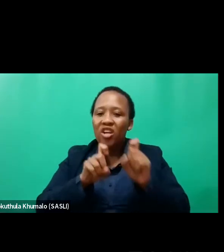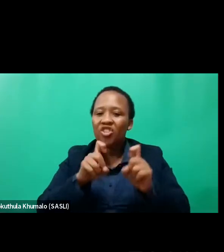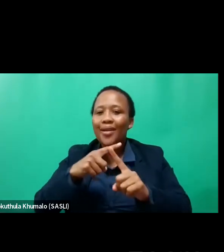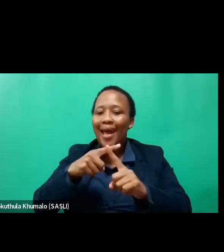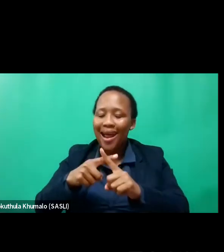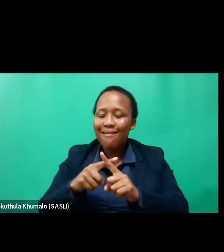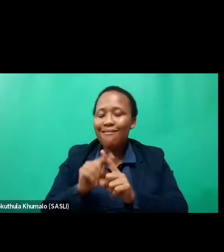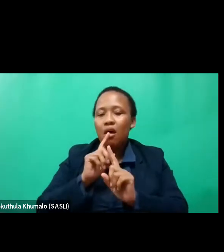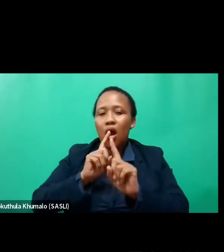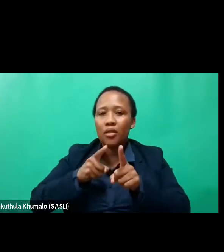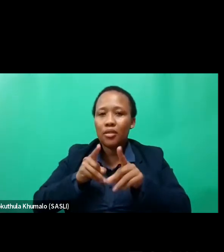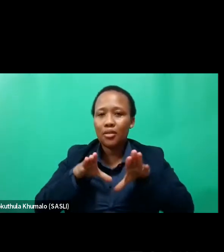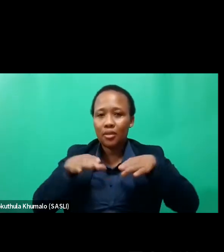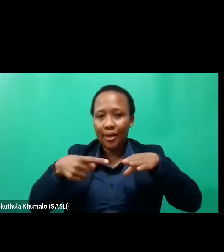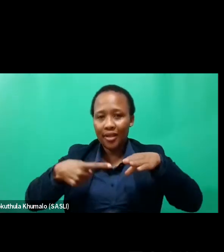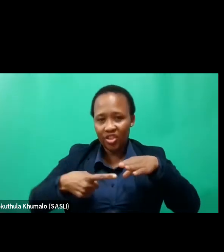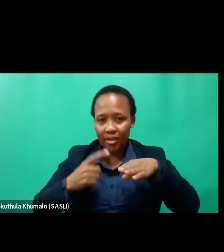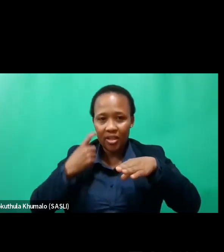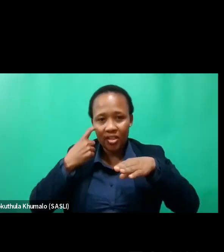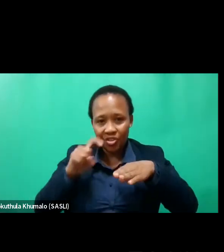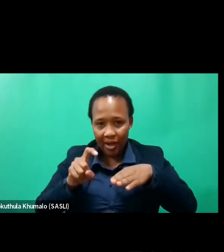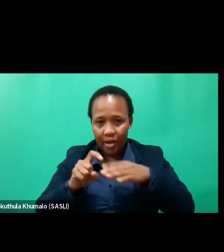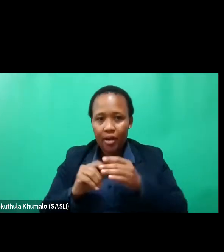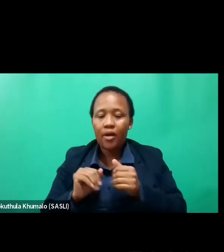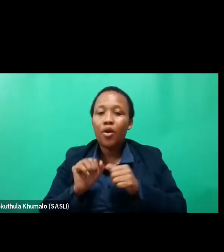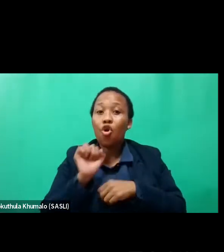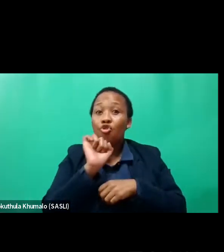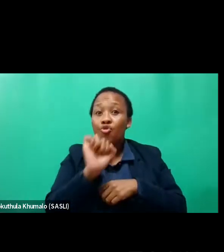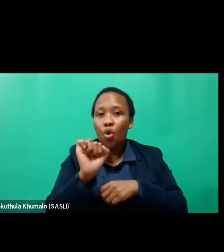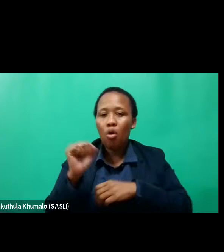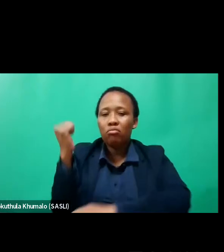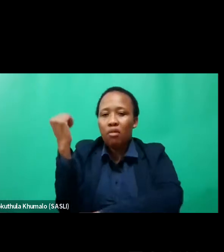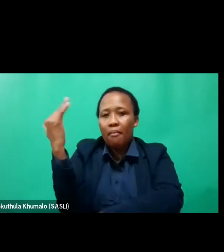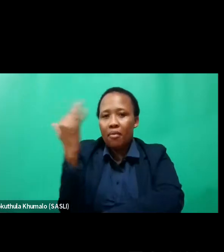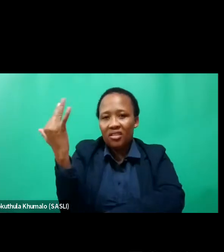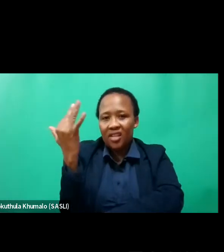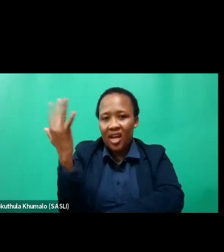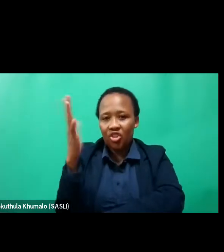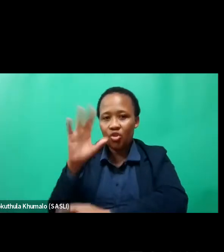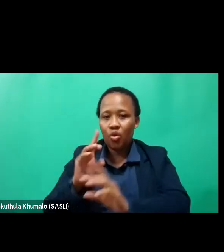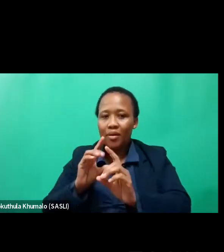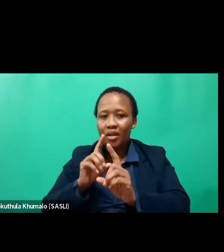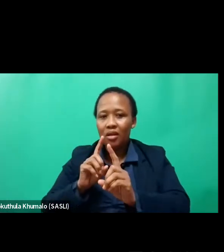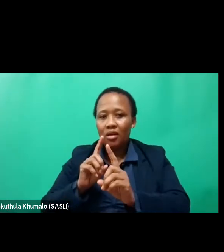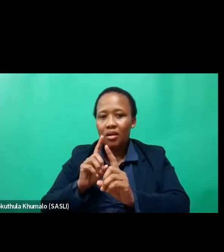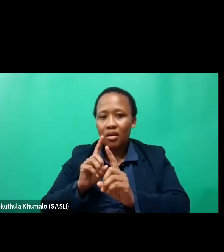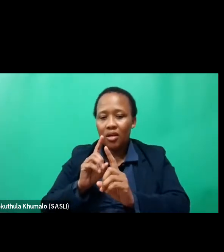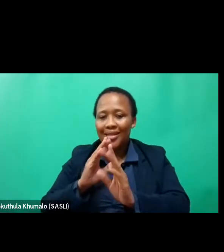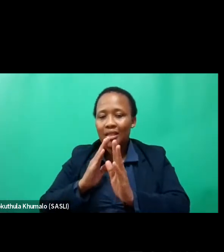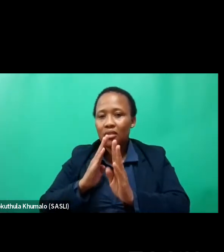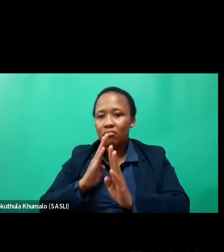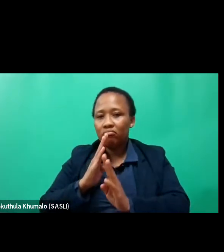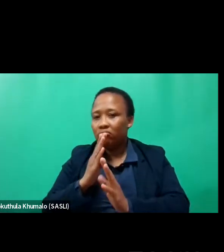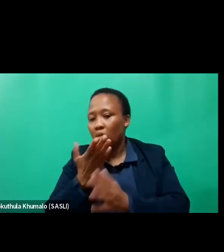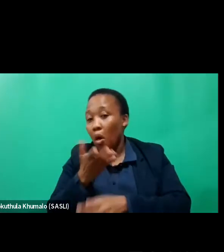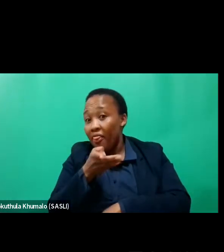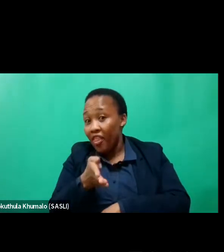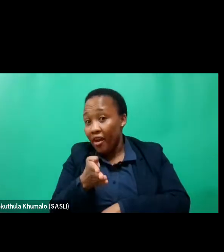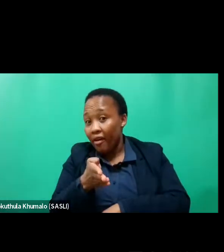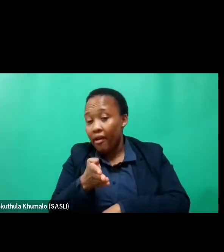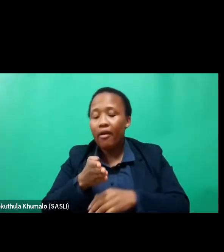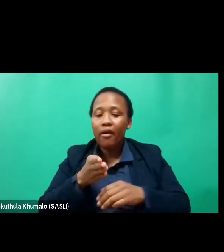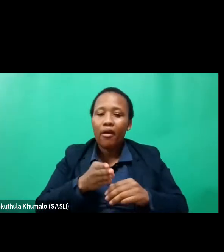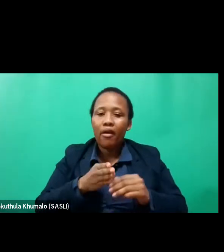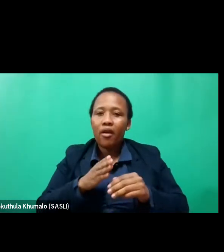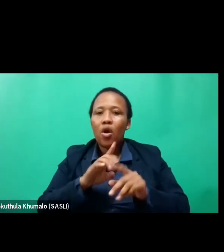your presentation will be directed. We are not doing well on time, so let us quickly